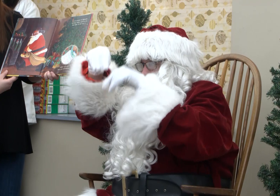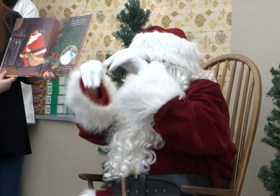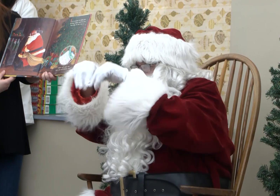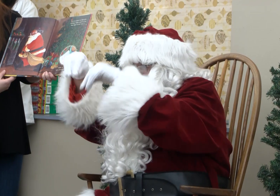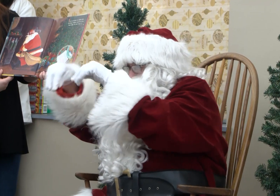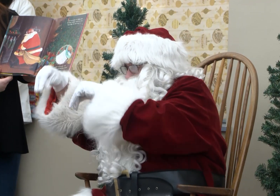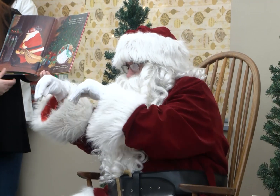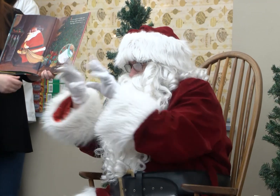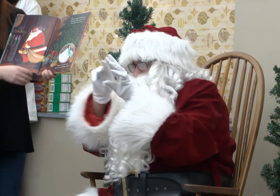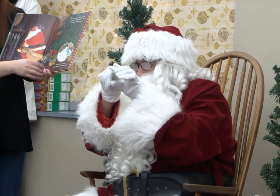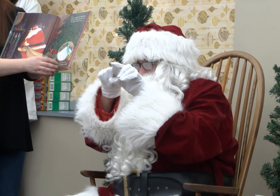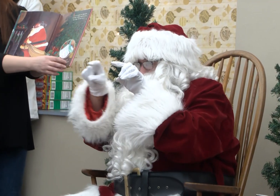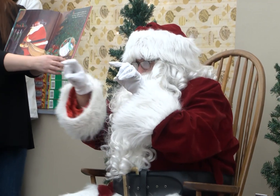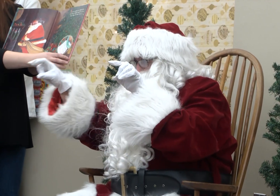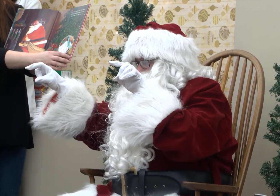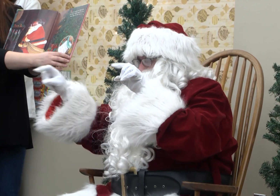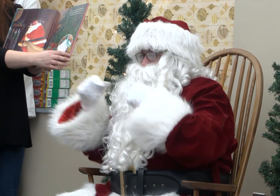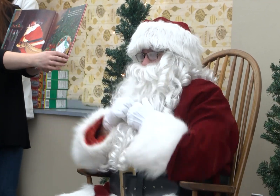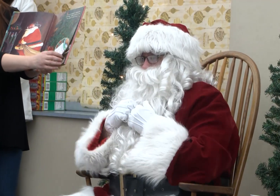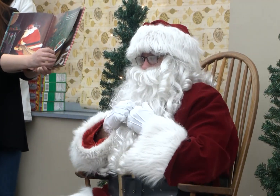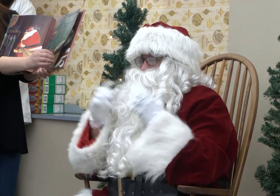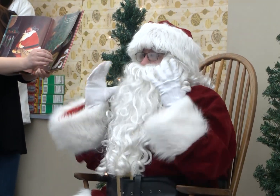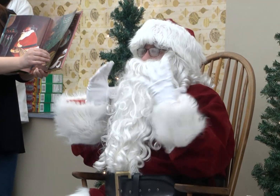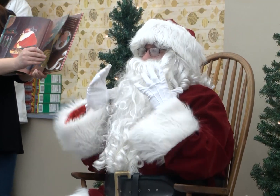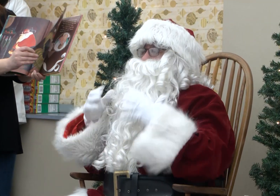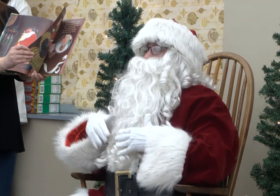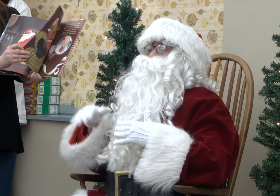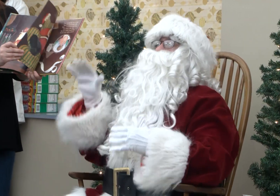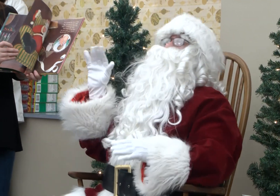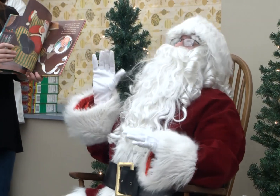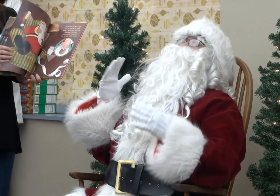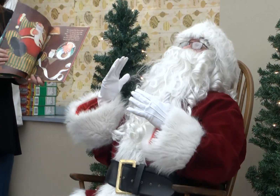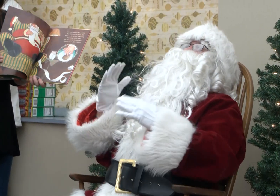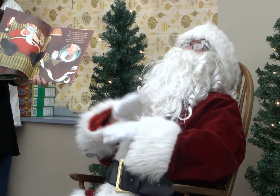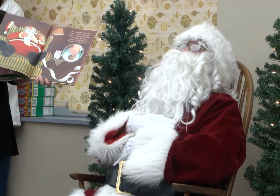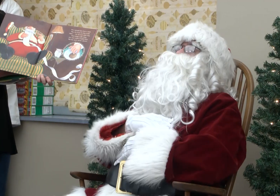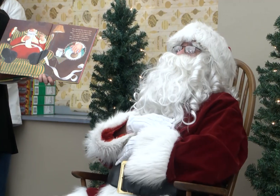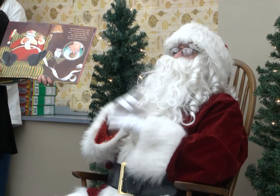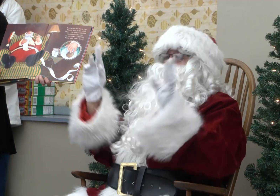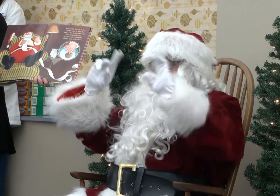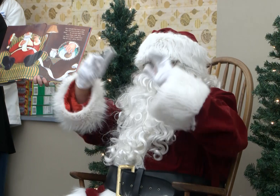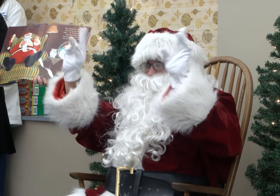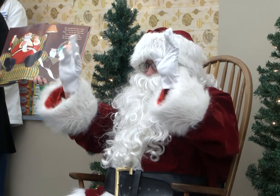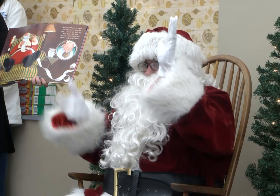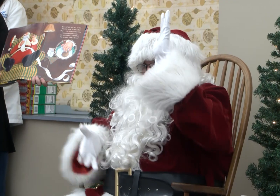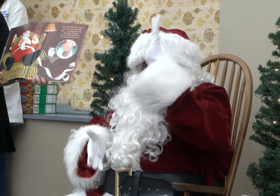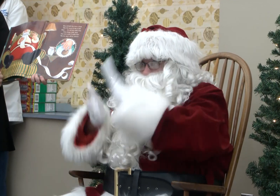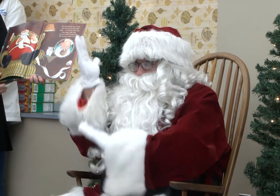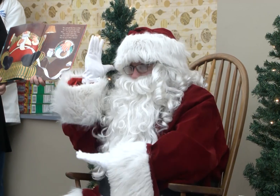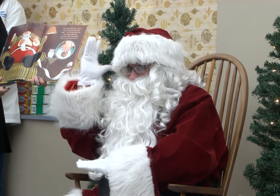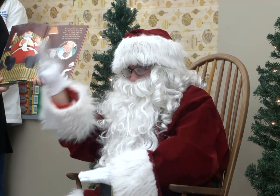a row. Santa sighs, it's time to go.